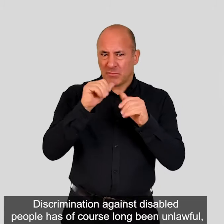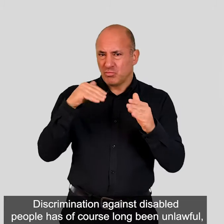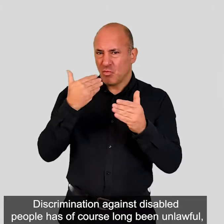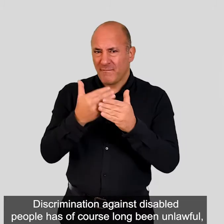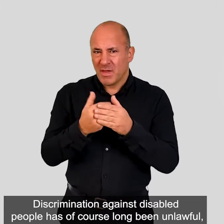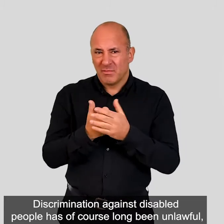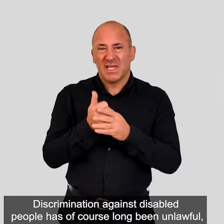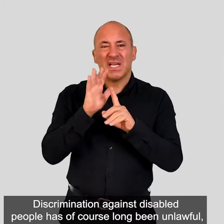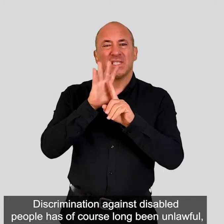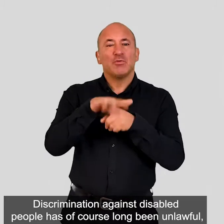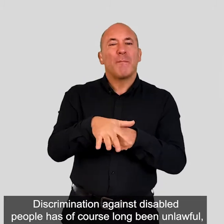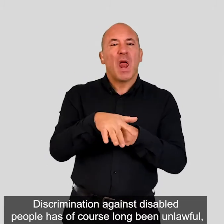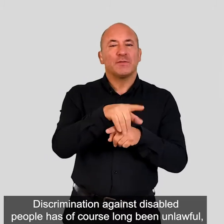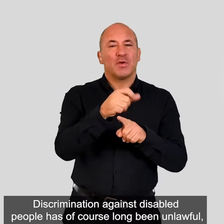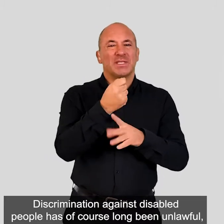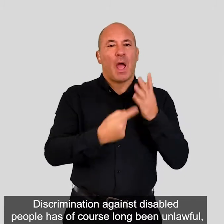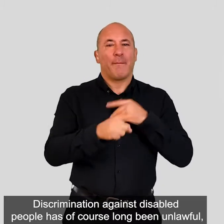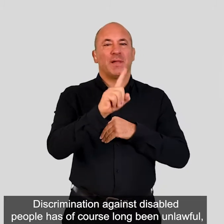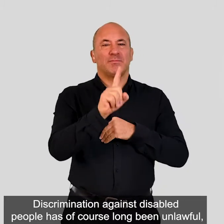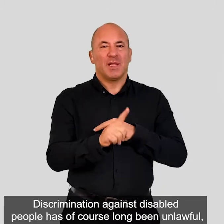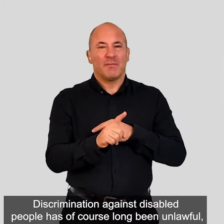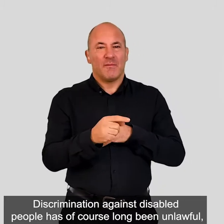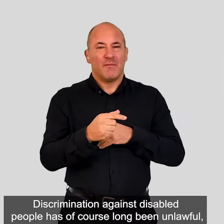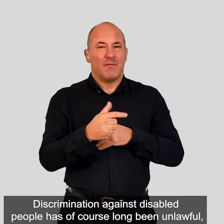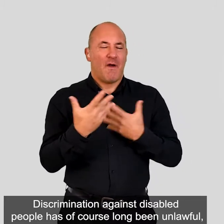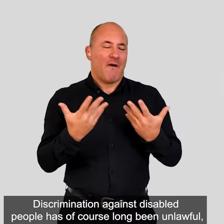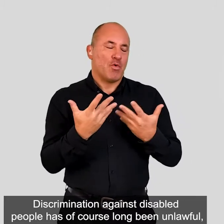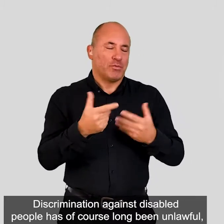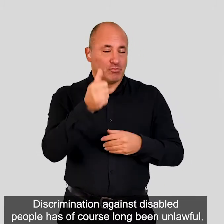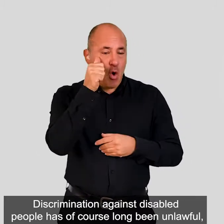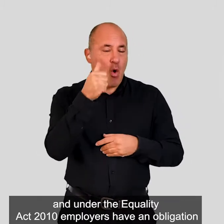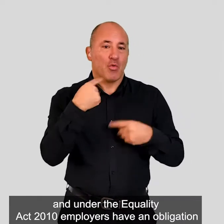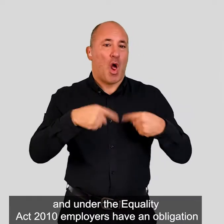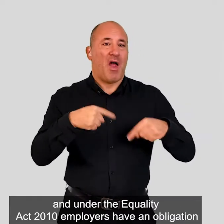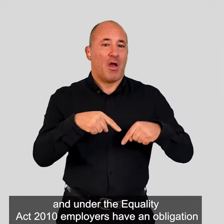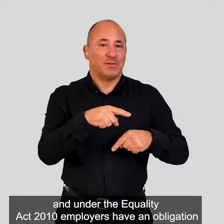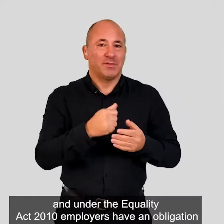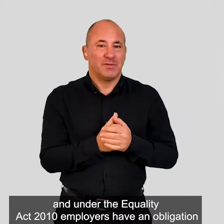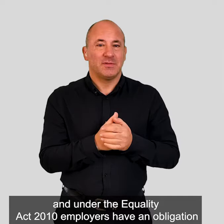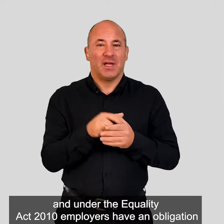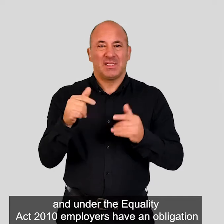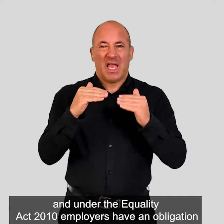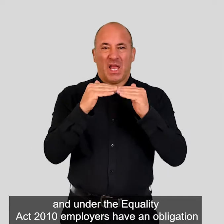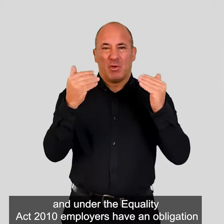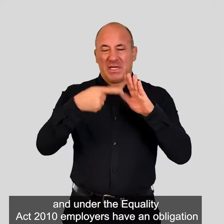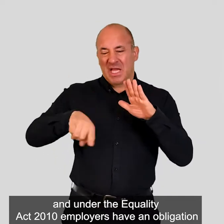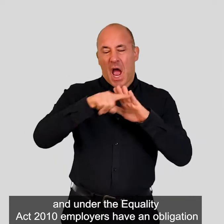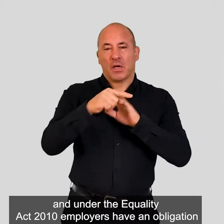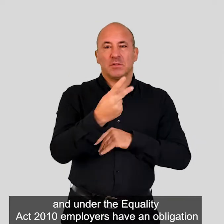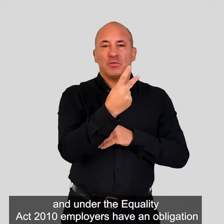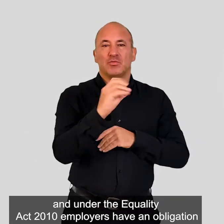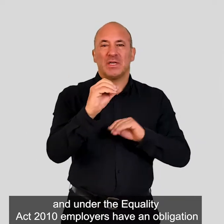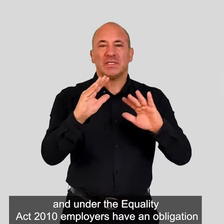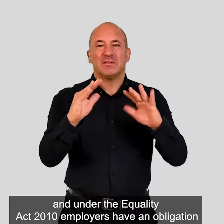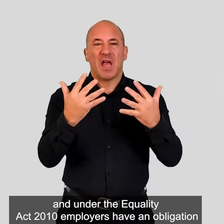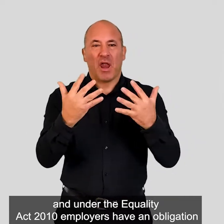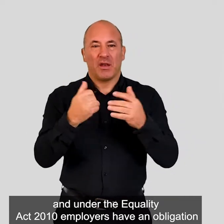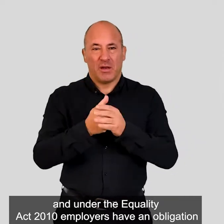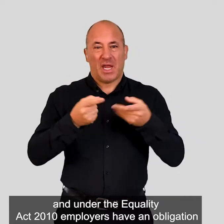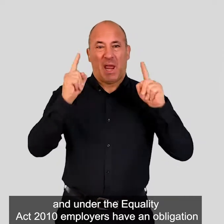Discrimination against disabled people has of course long been unlawful, and under the Equality Act 2010, employers have